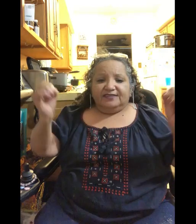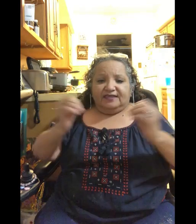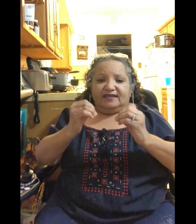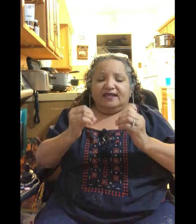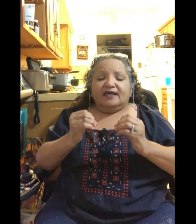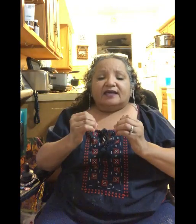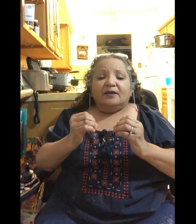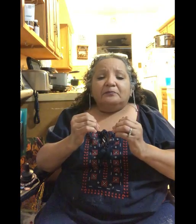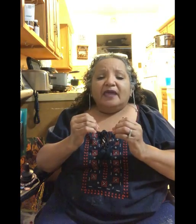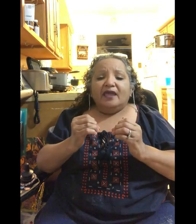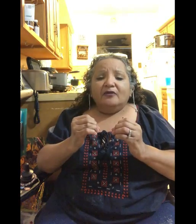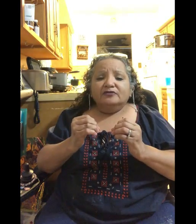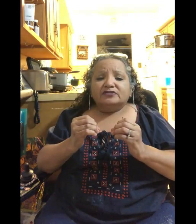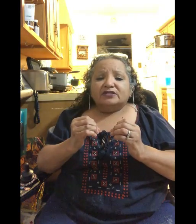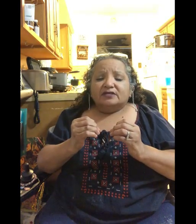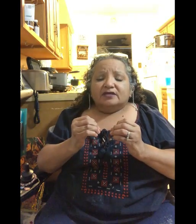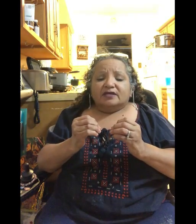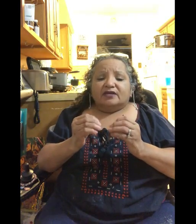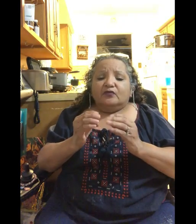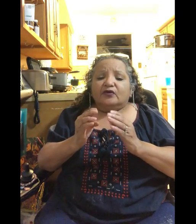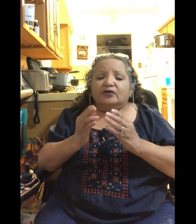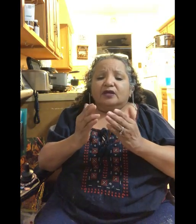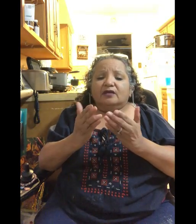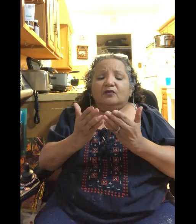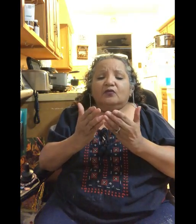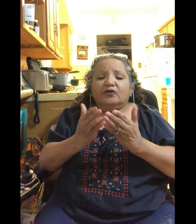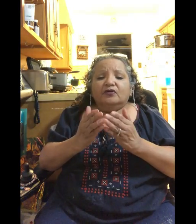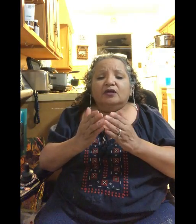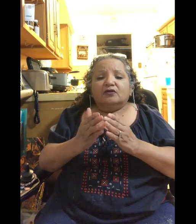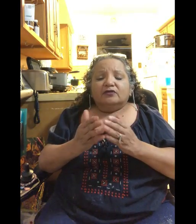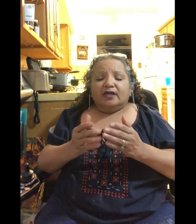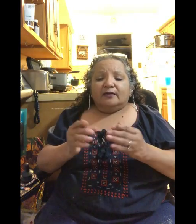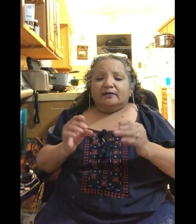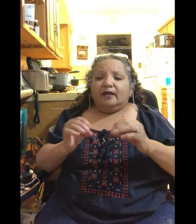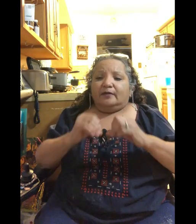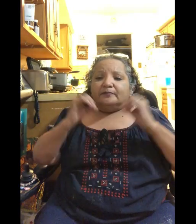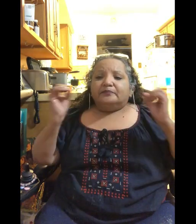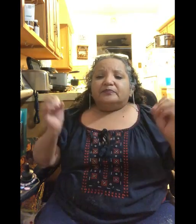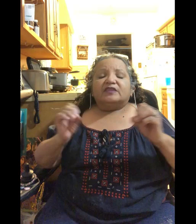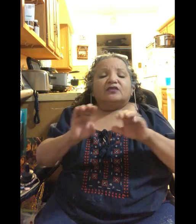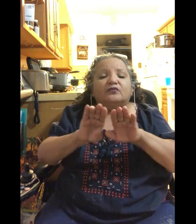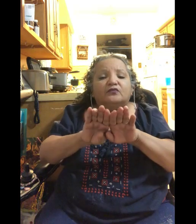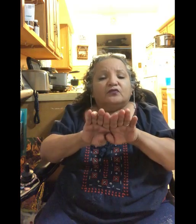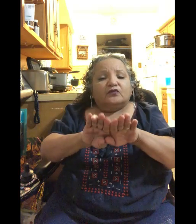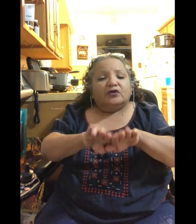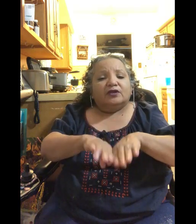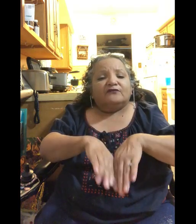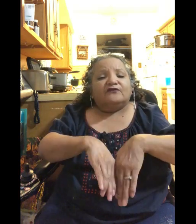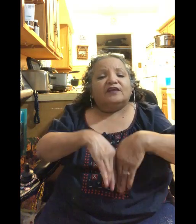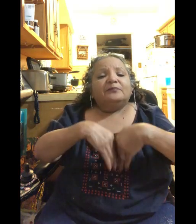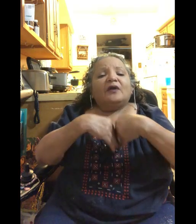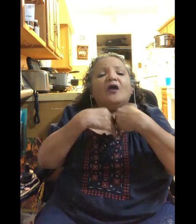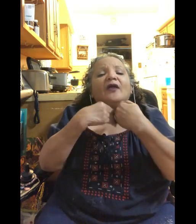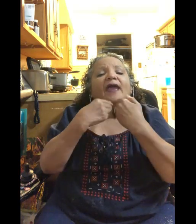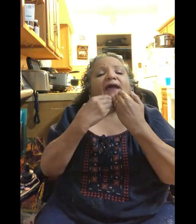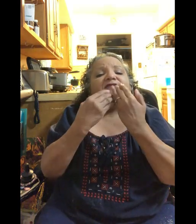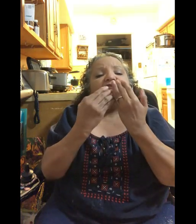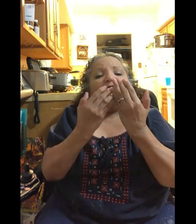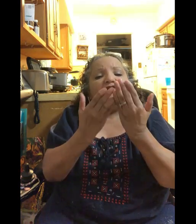Nothing compares. We're gonna look at we're gonna flip our hands over